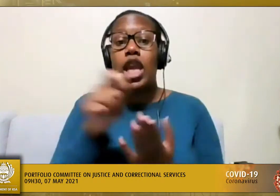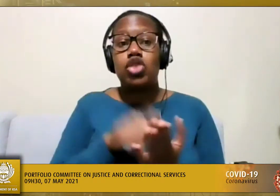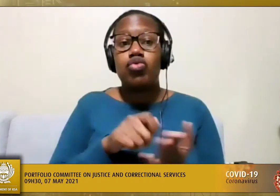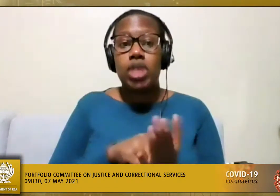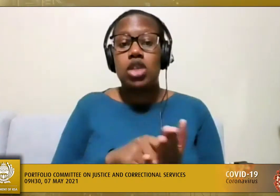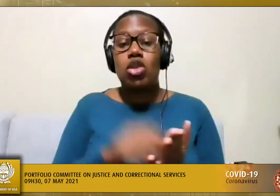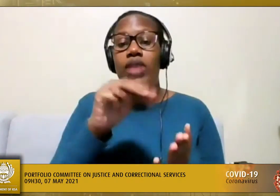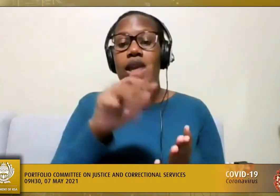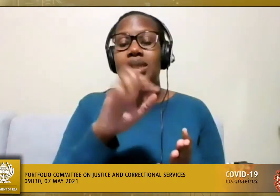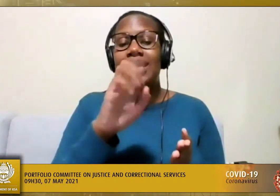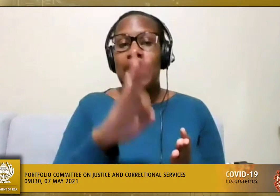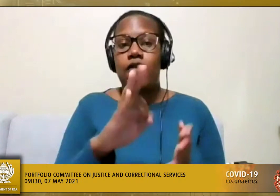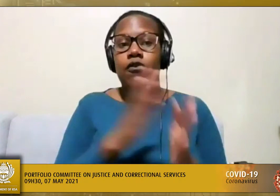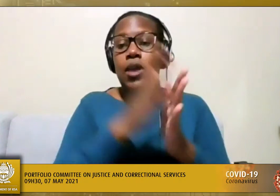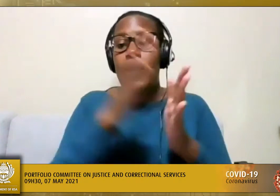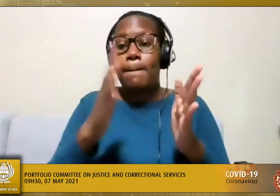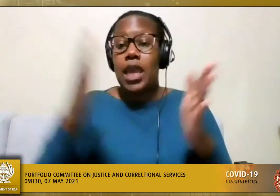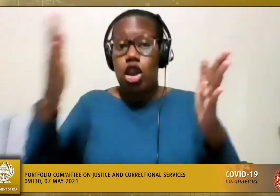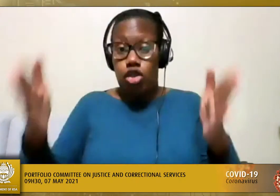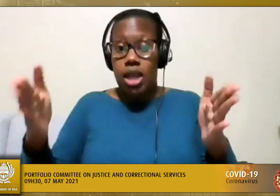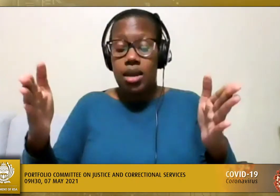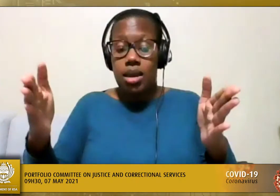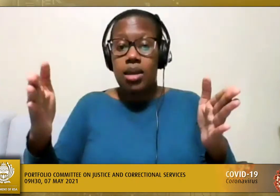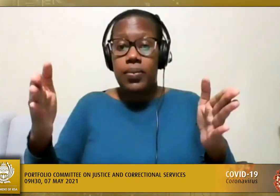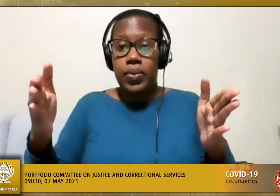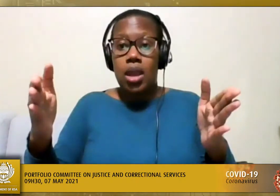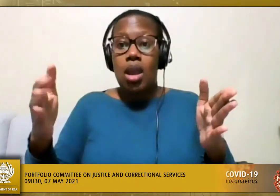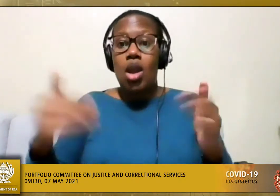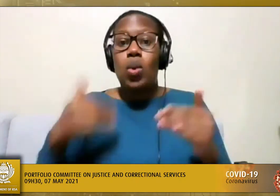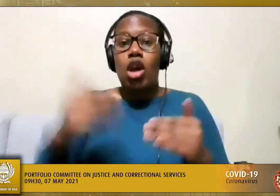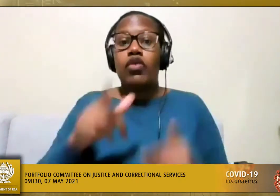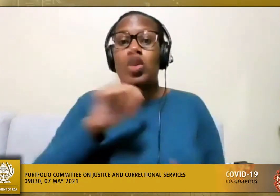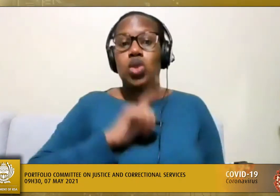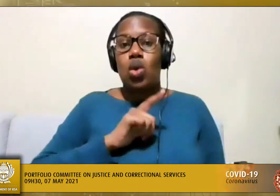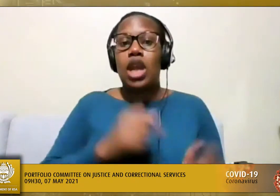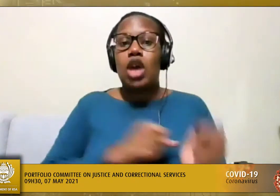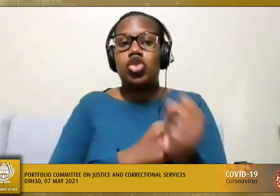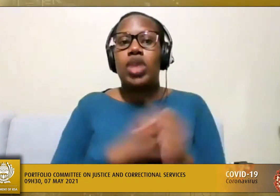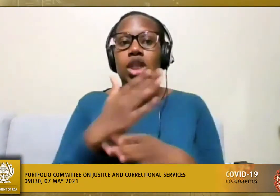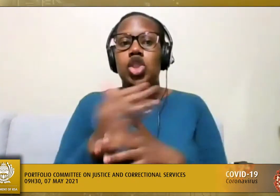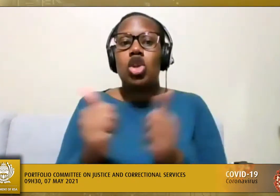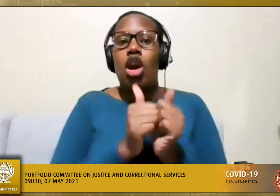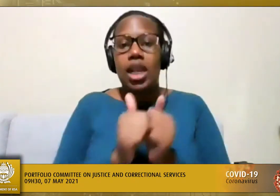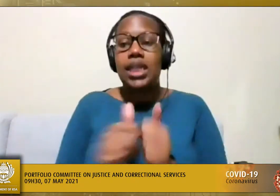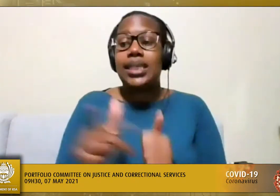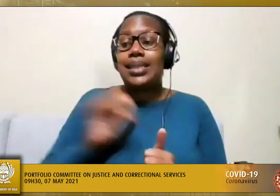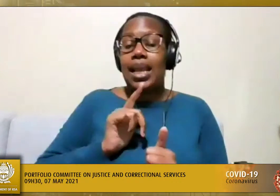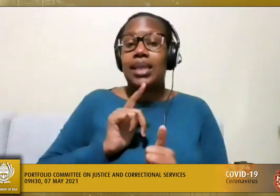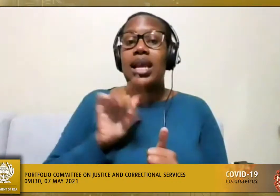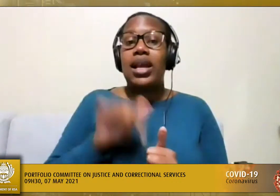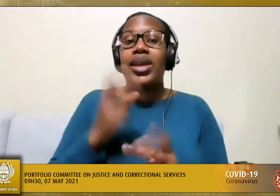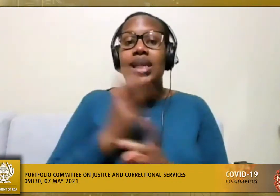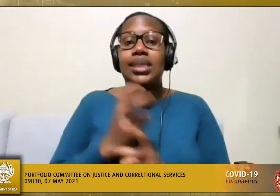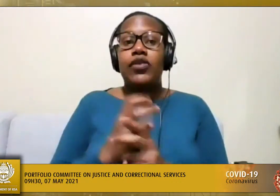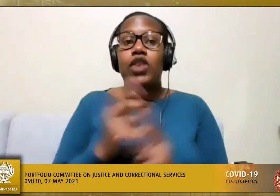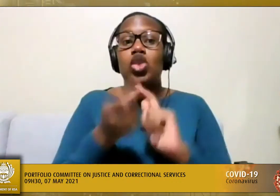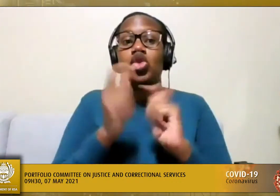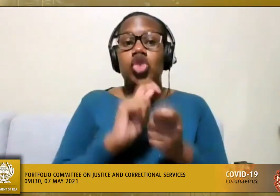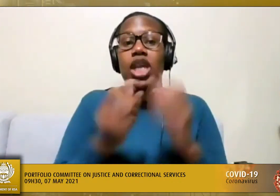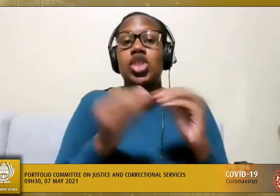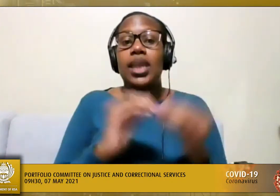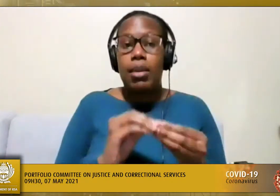ntsf period um and we often are told by our strategy colleagues that sometimes it's difficult to change those numbers